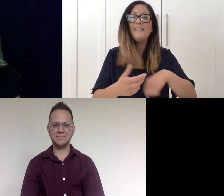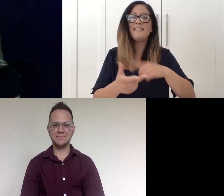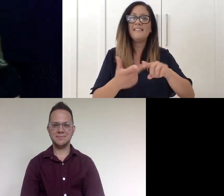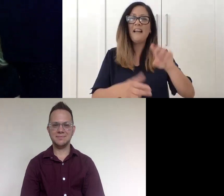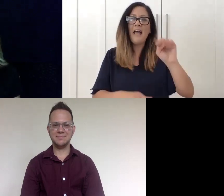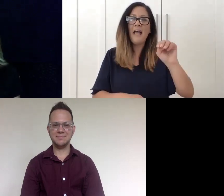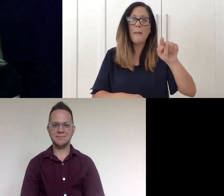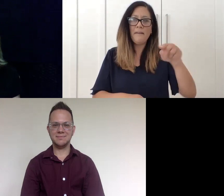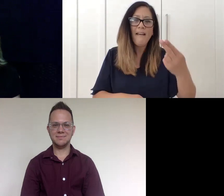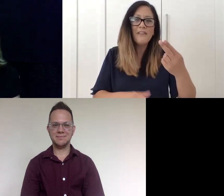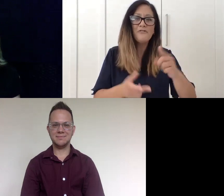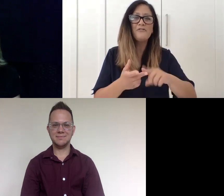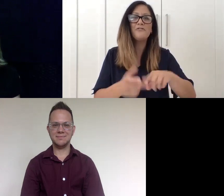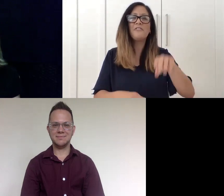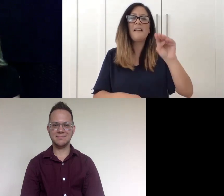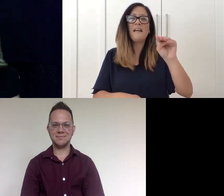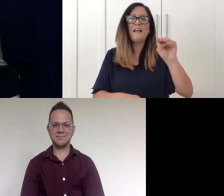MD,